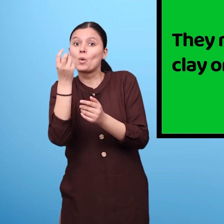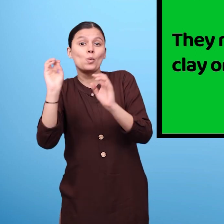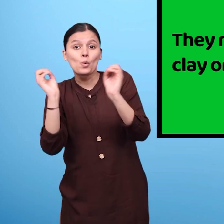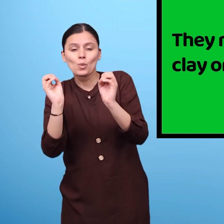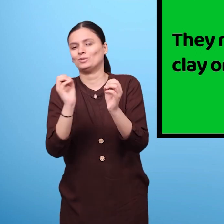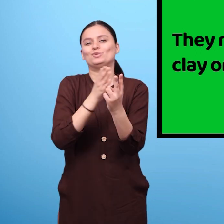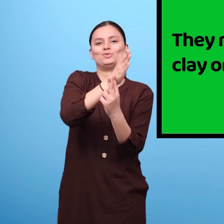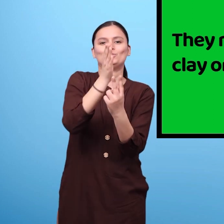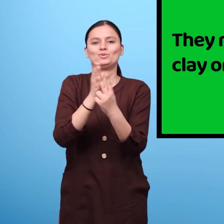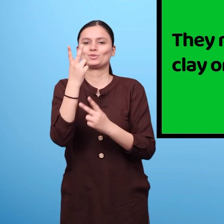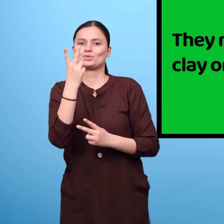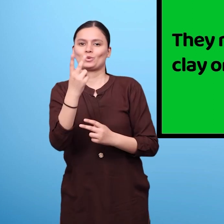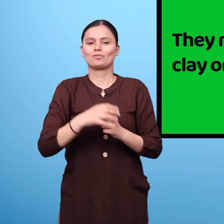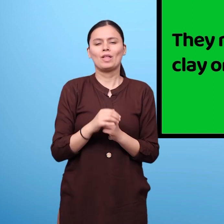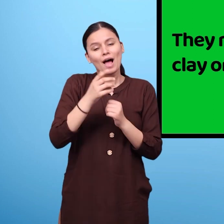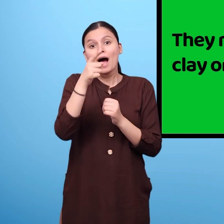a